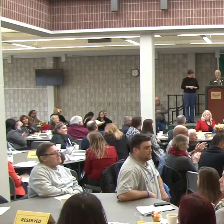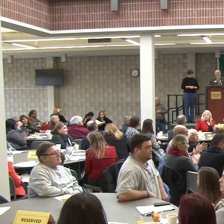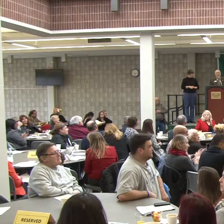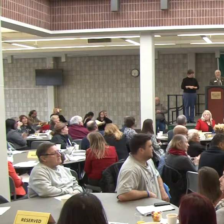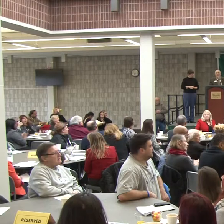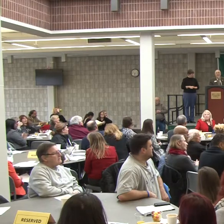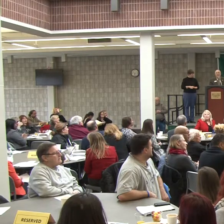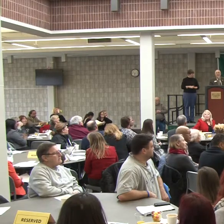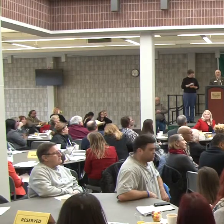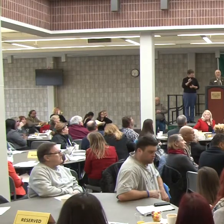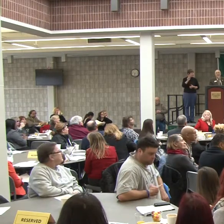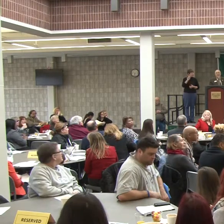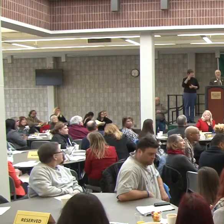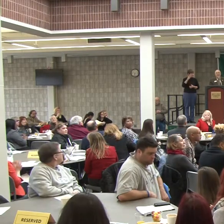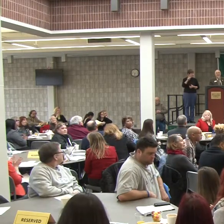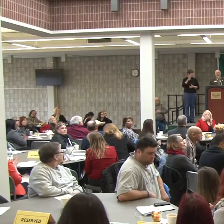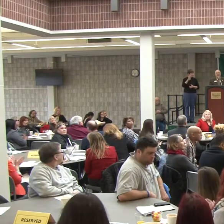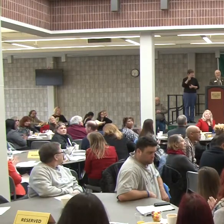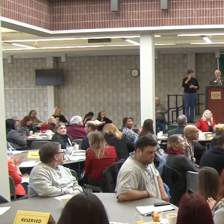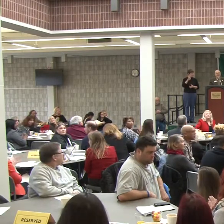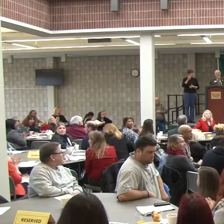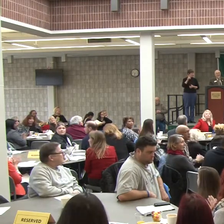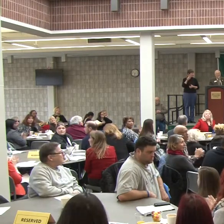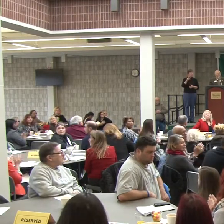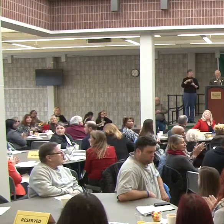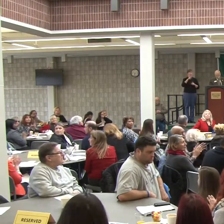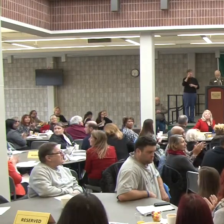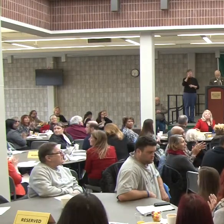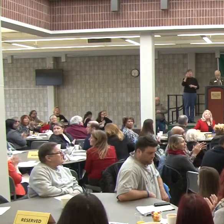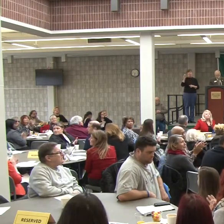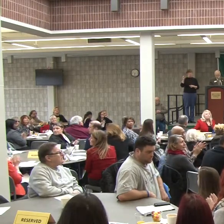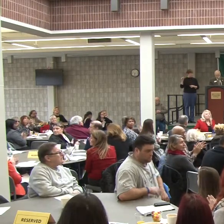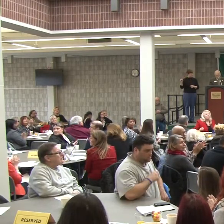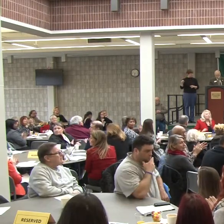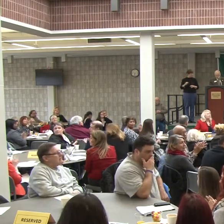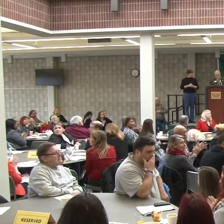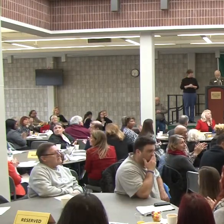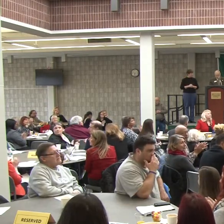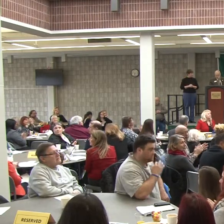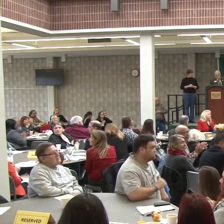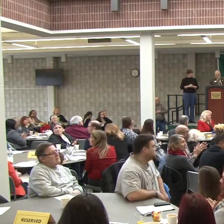Stephanie Baker, also from Cuss. Stephanie,